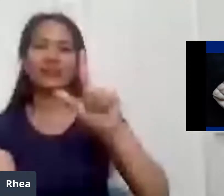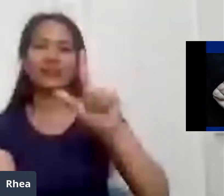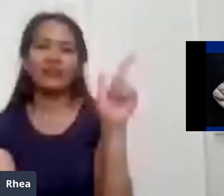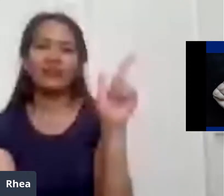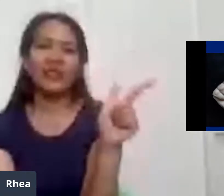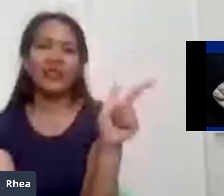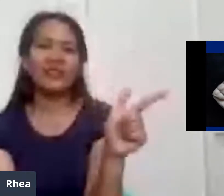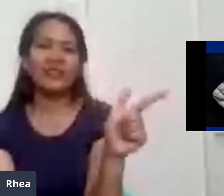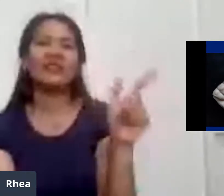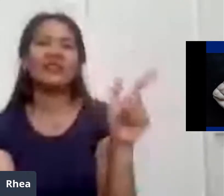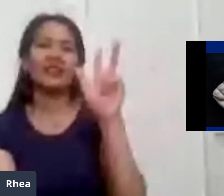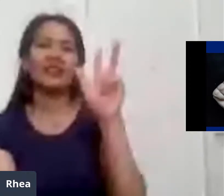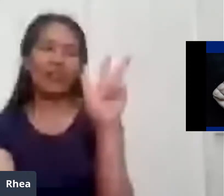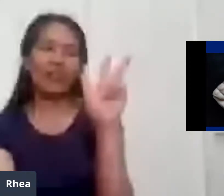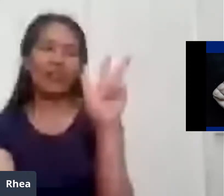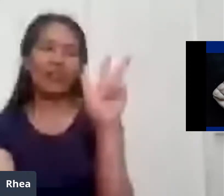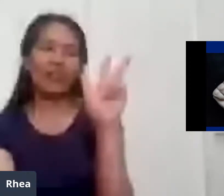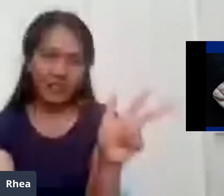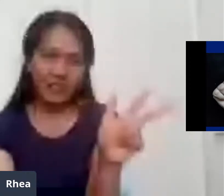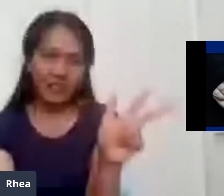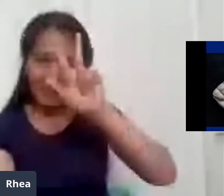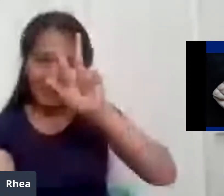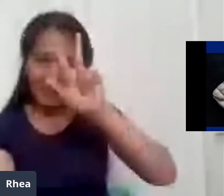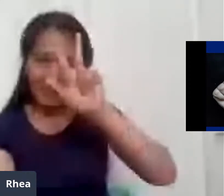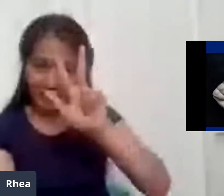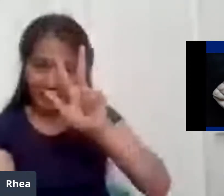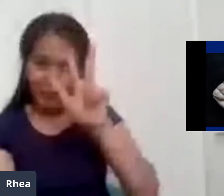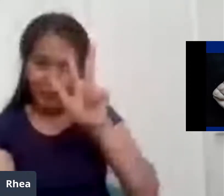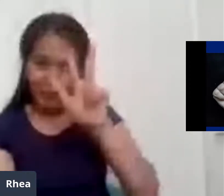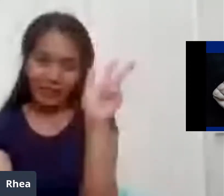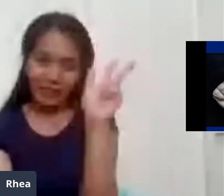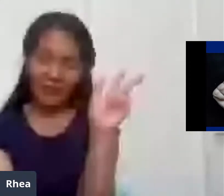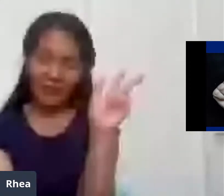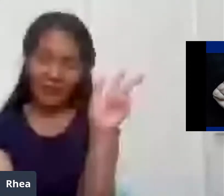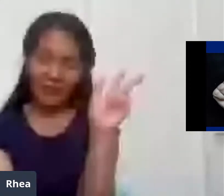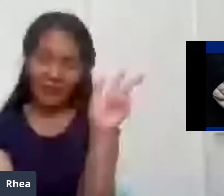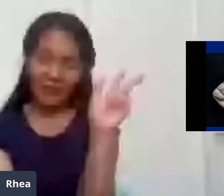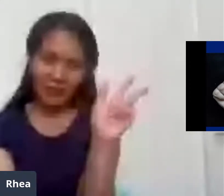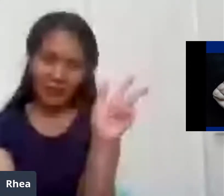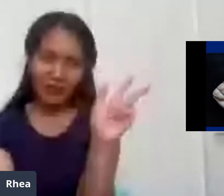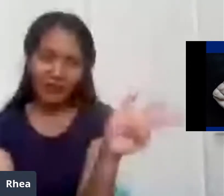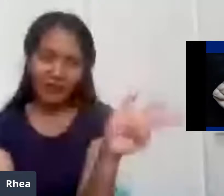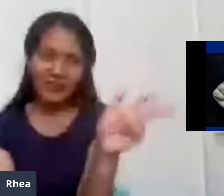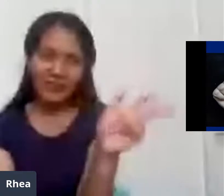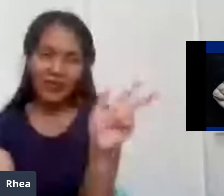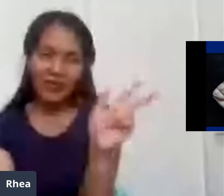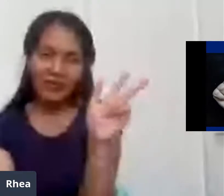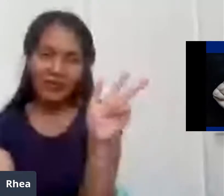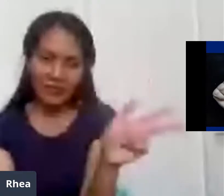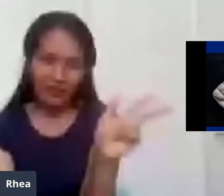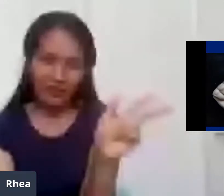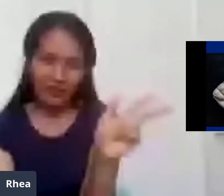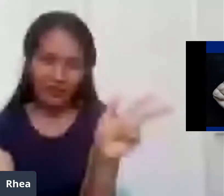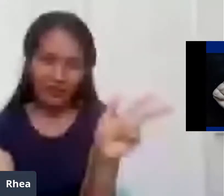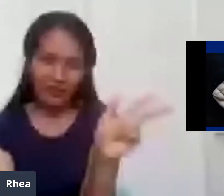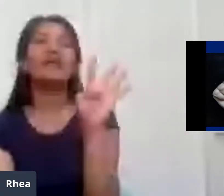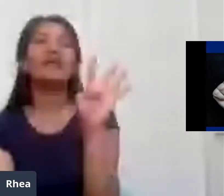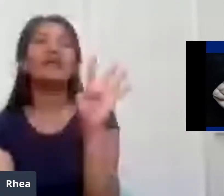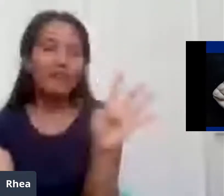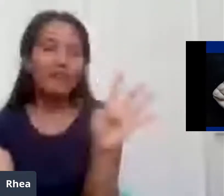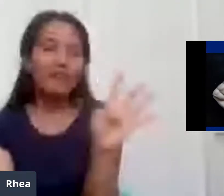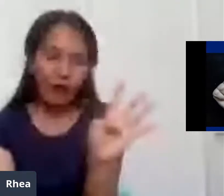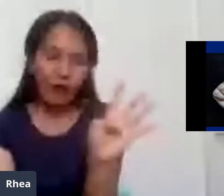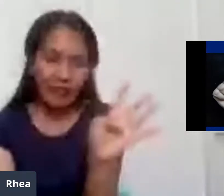2, 20, 30. This is 3. Wiggle it downward, sideward.